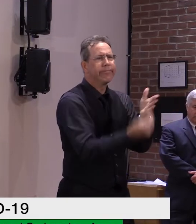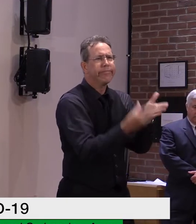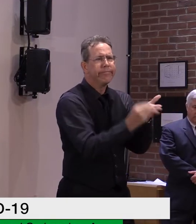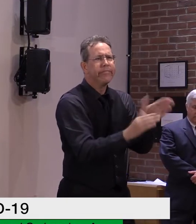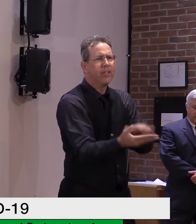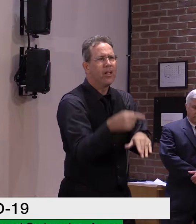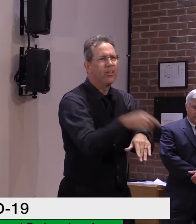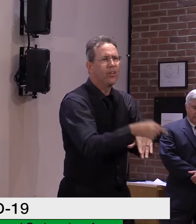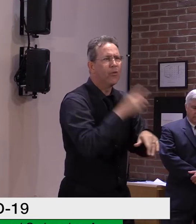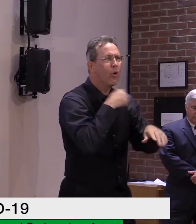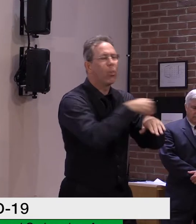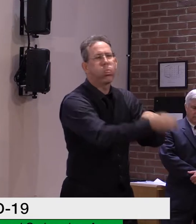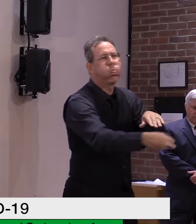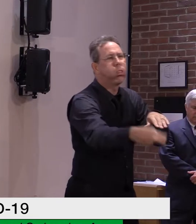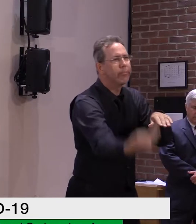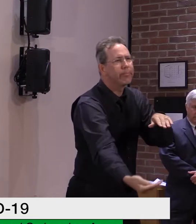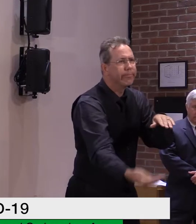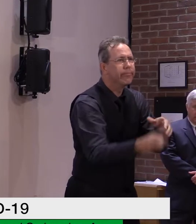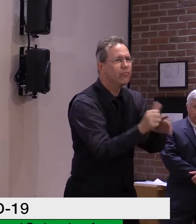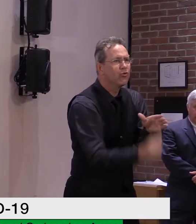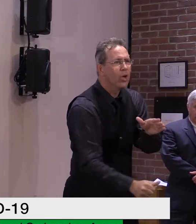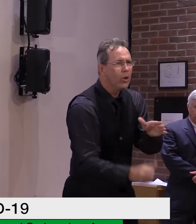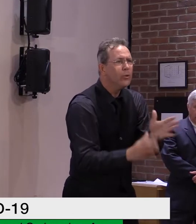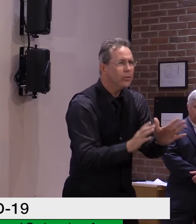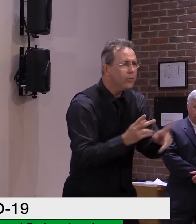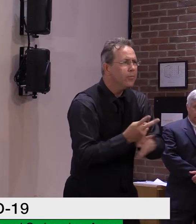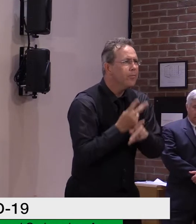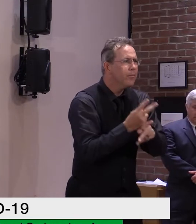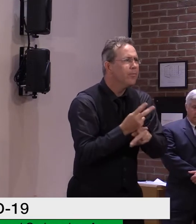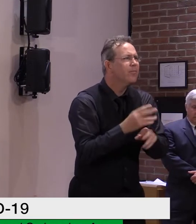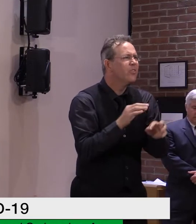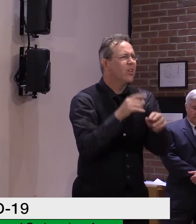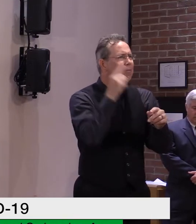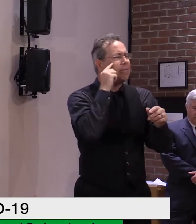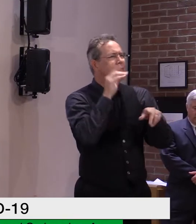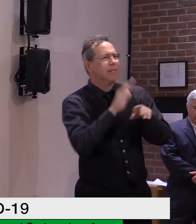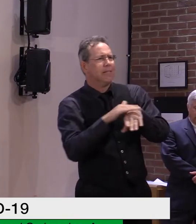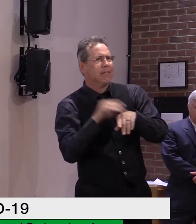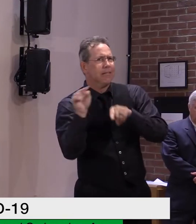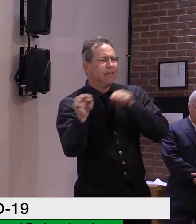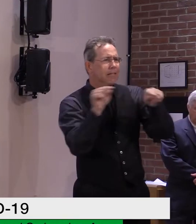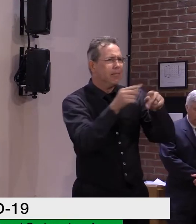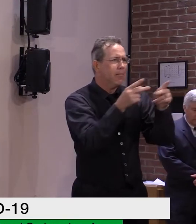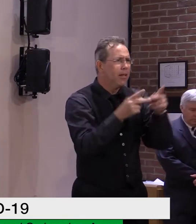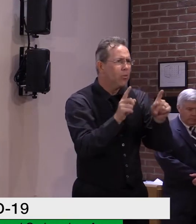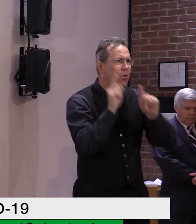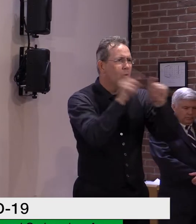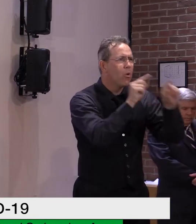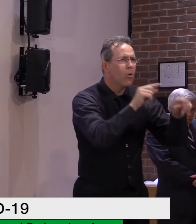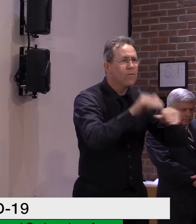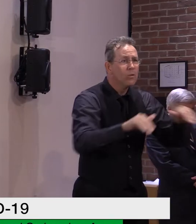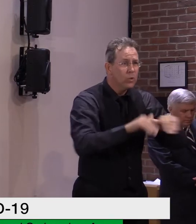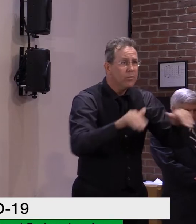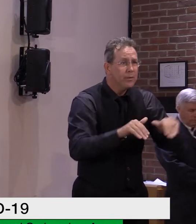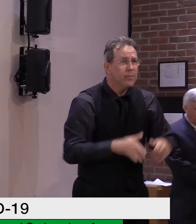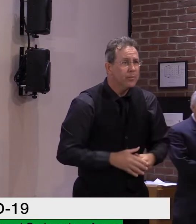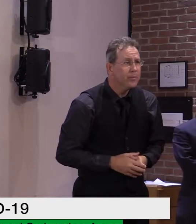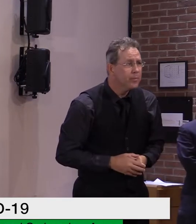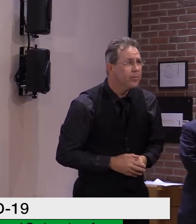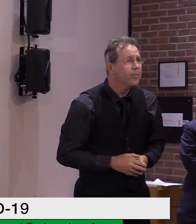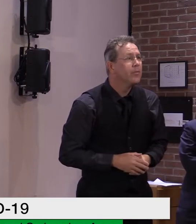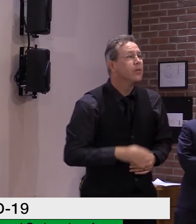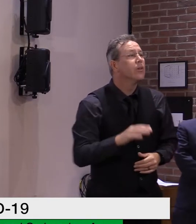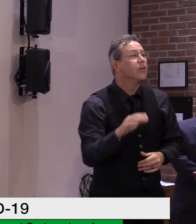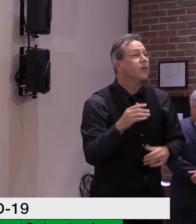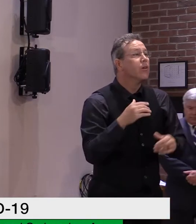to mitigate the risk when swimming, especially in those types of areas. First, never swim alone. Whether you're in